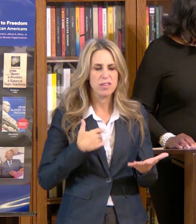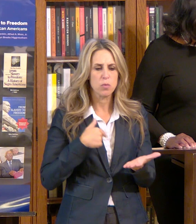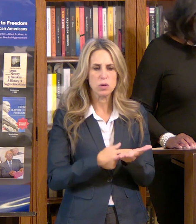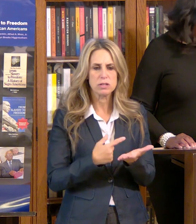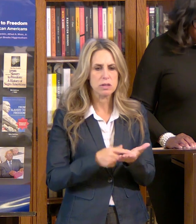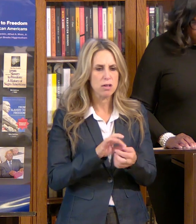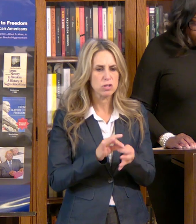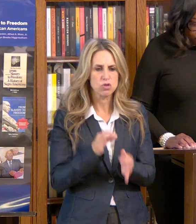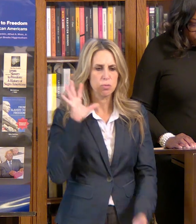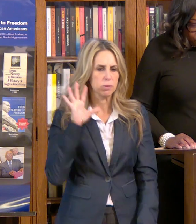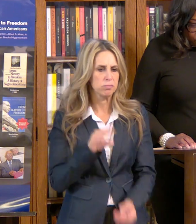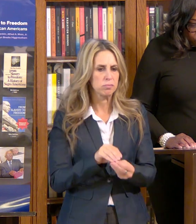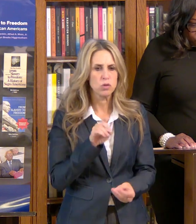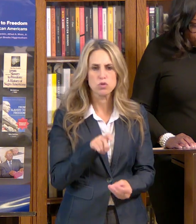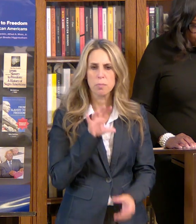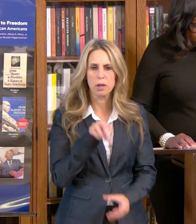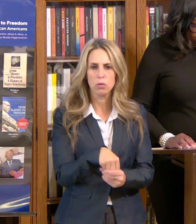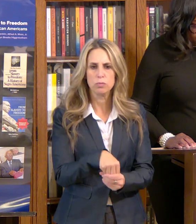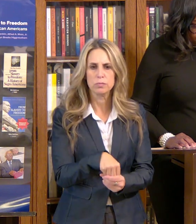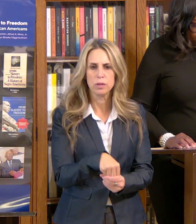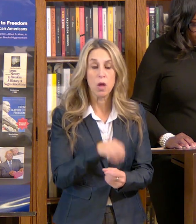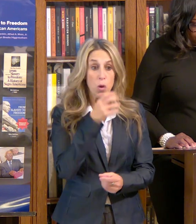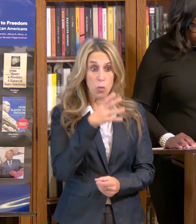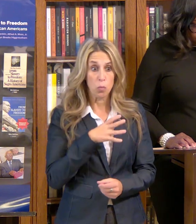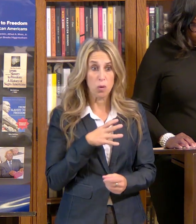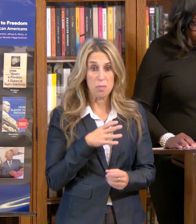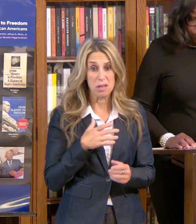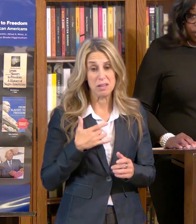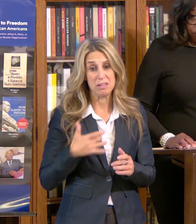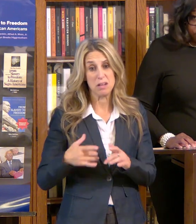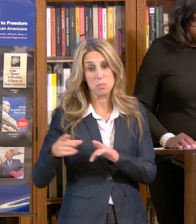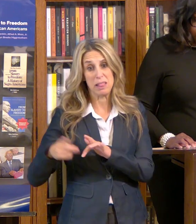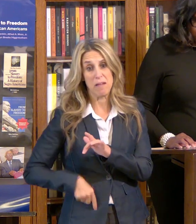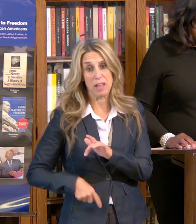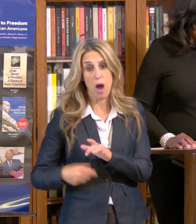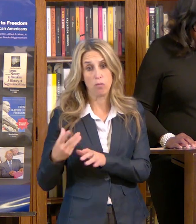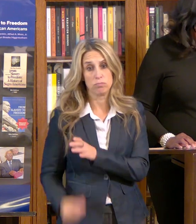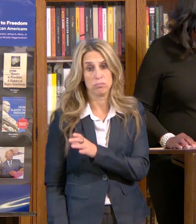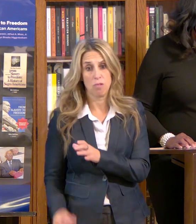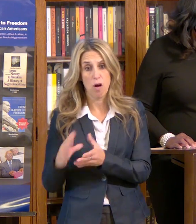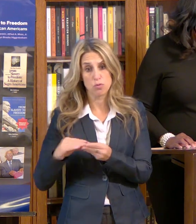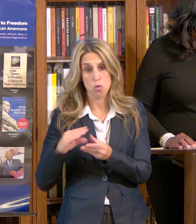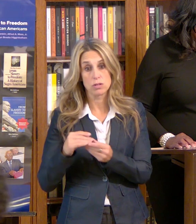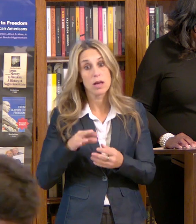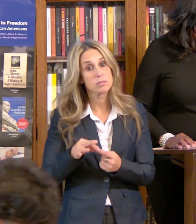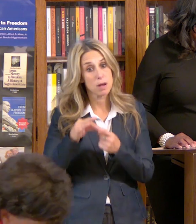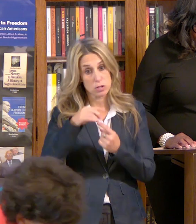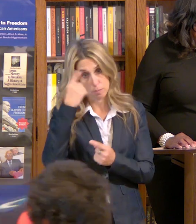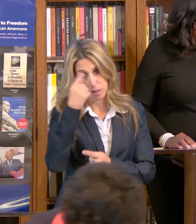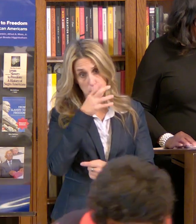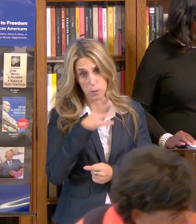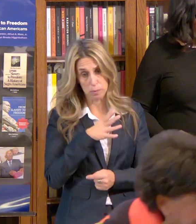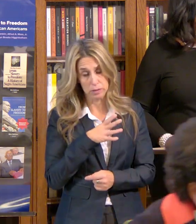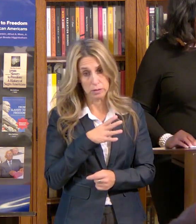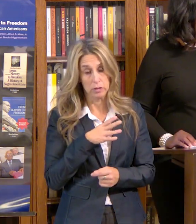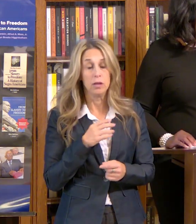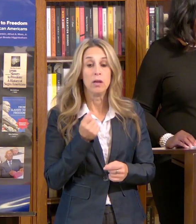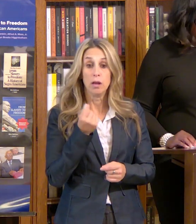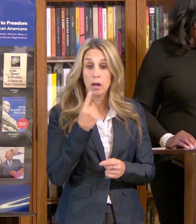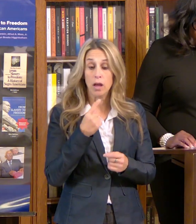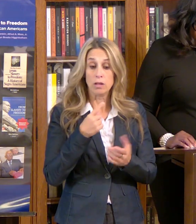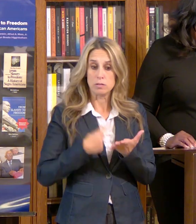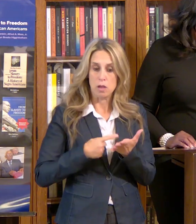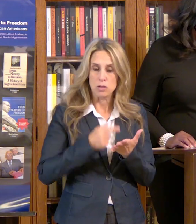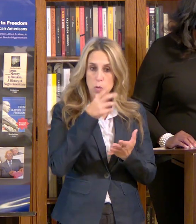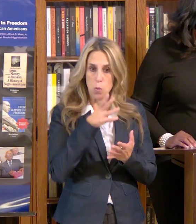we interpret women are often left out of the stories we're told especially black women when discussing